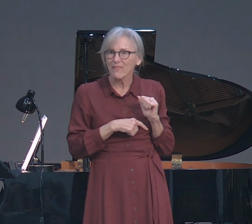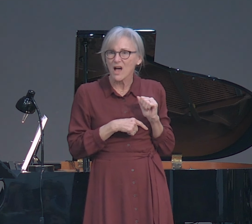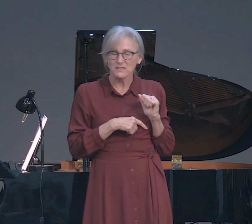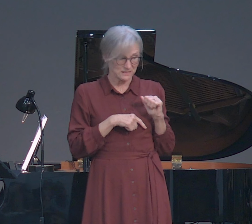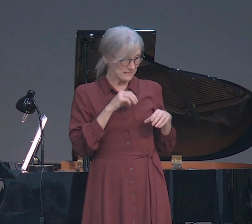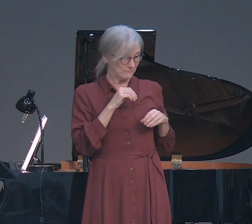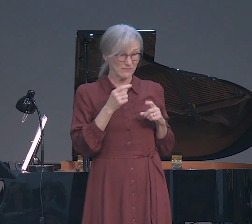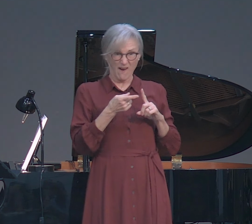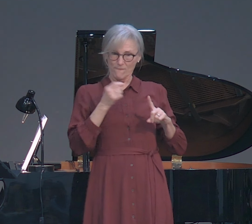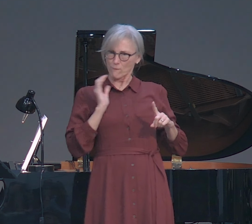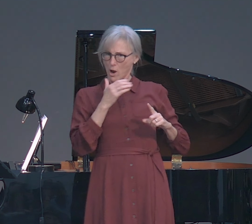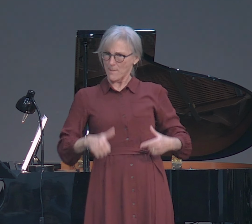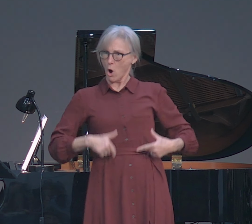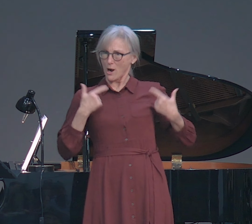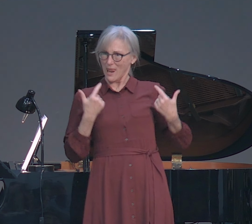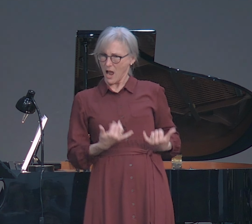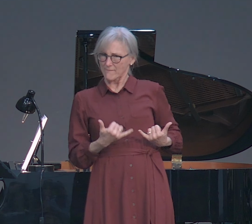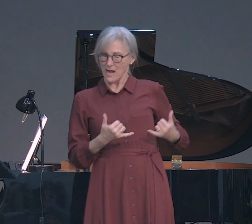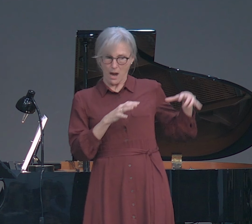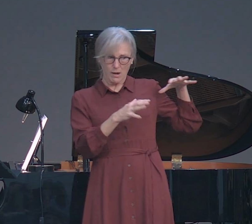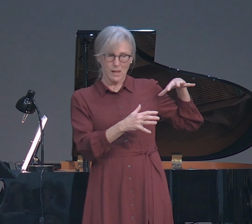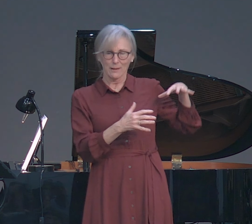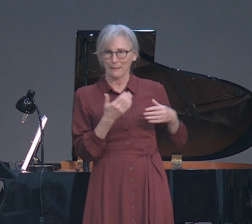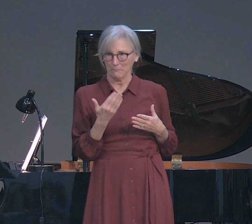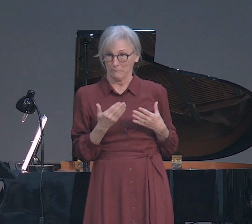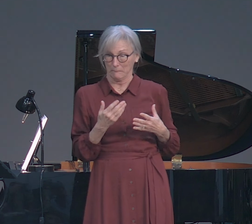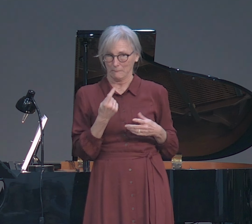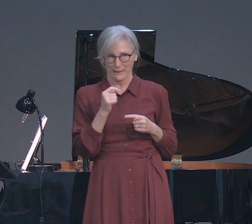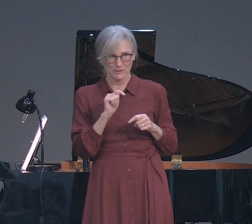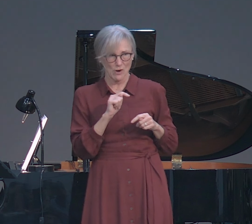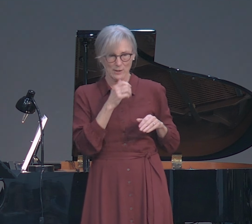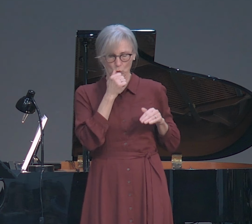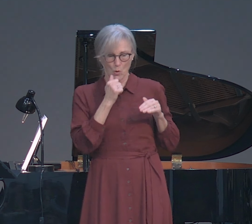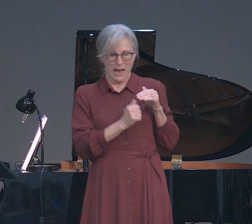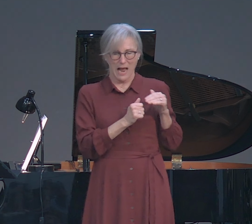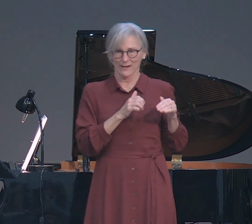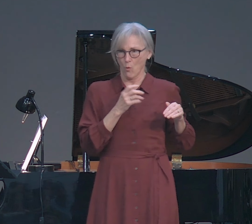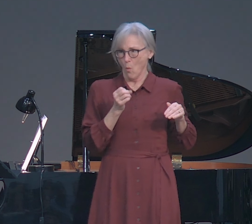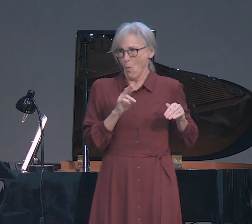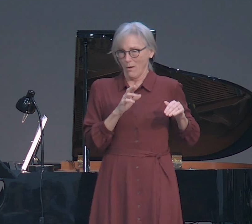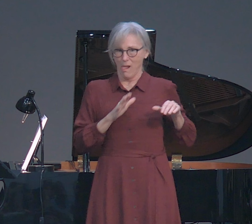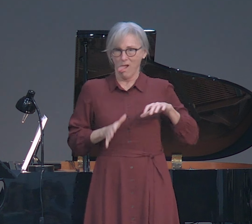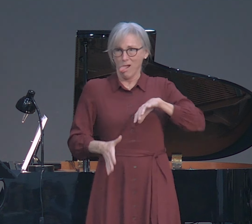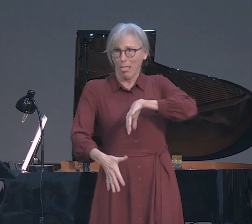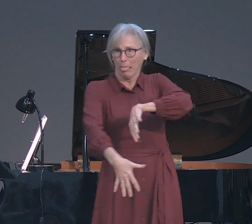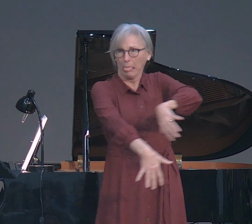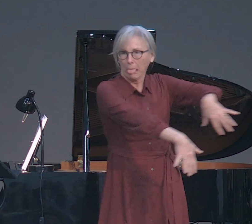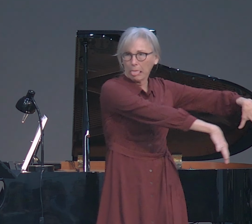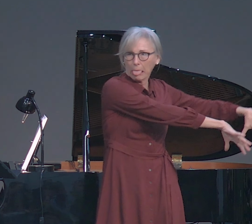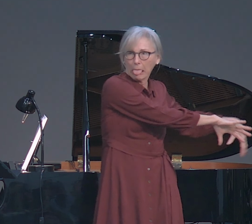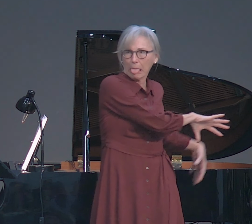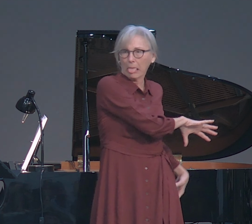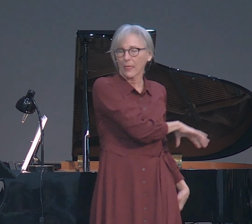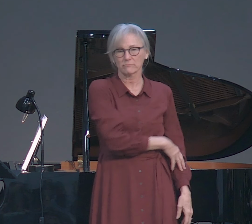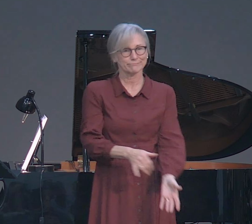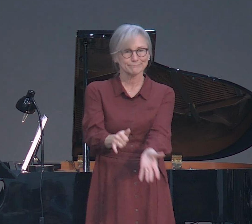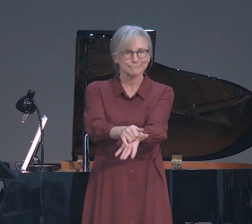Maybe we'll try to get ourselves in position to kind of cover up some of it. But we won't be able to.